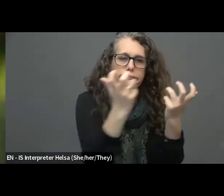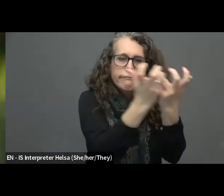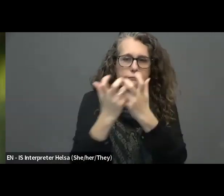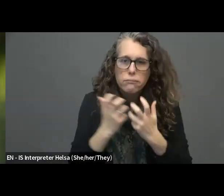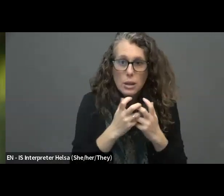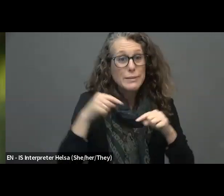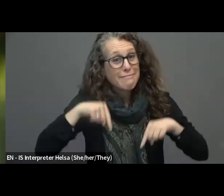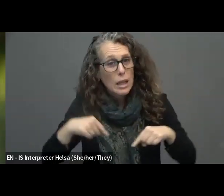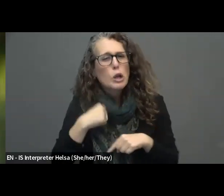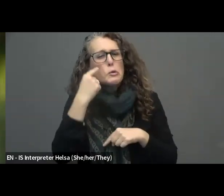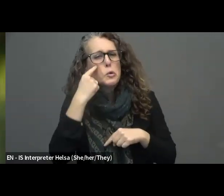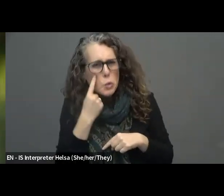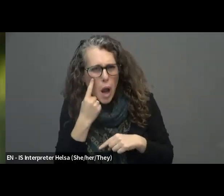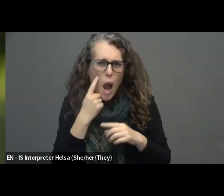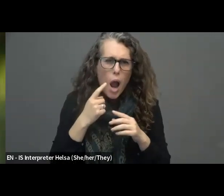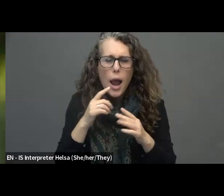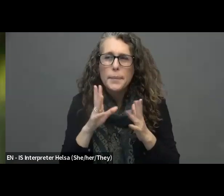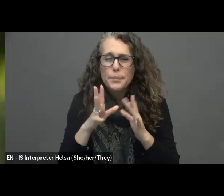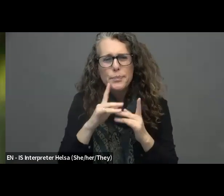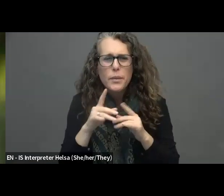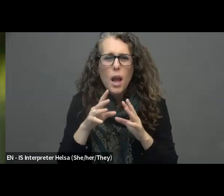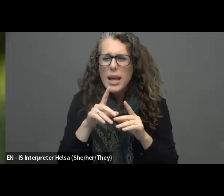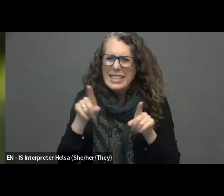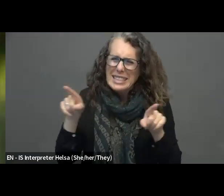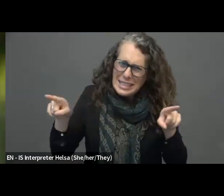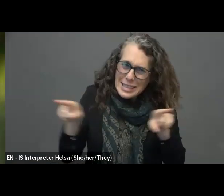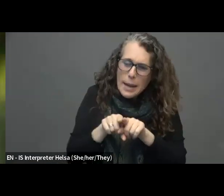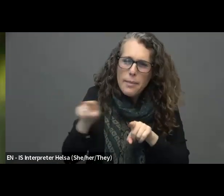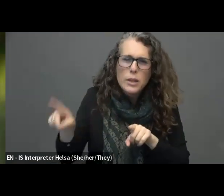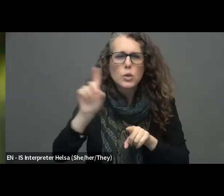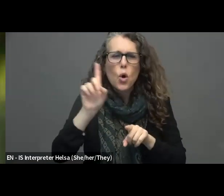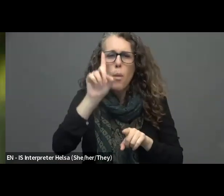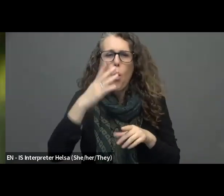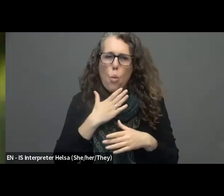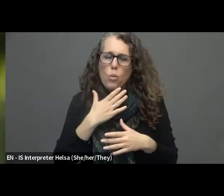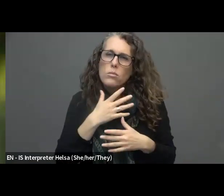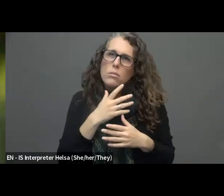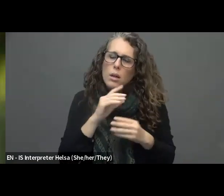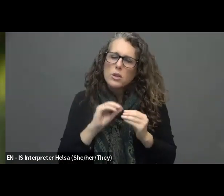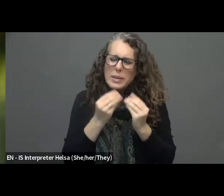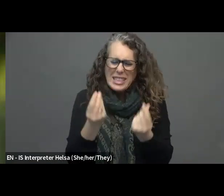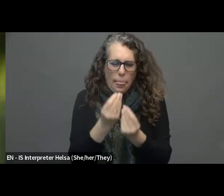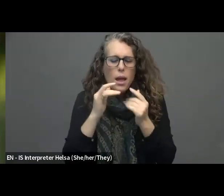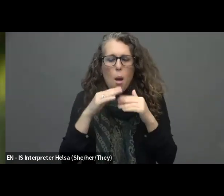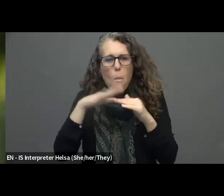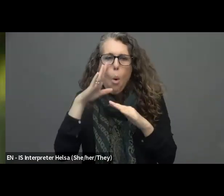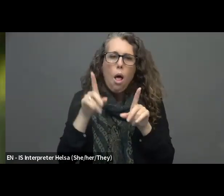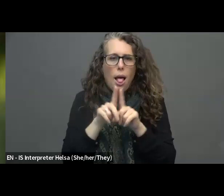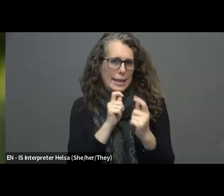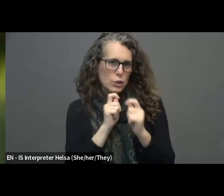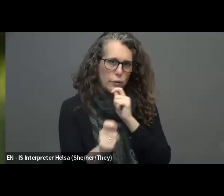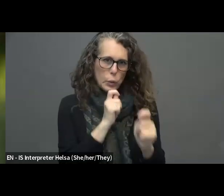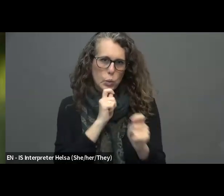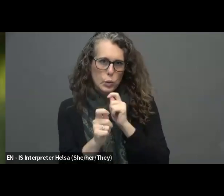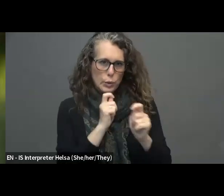but like a more of an interview interaction kind of approach. Looking at specific aspects, I mean, the interesting thing